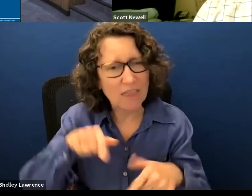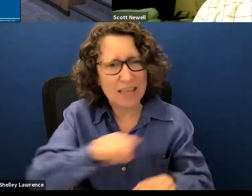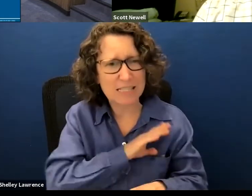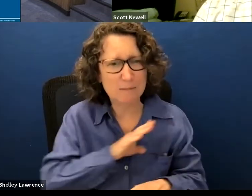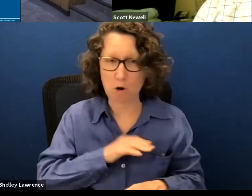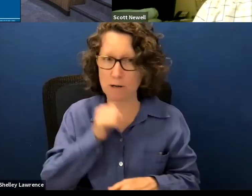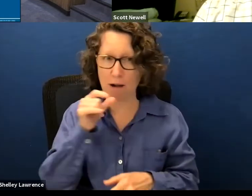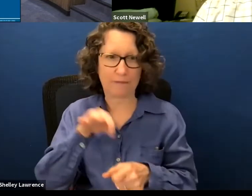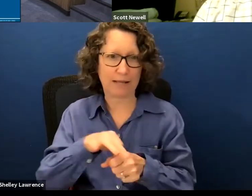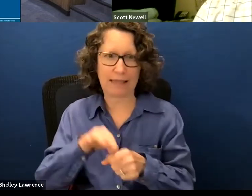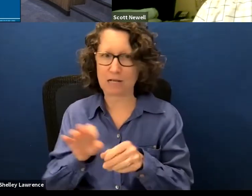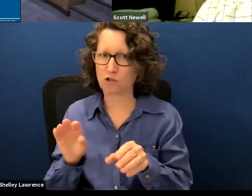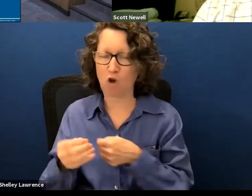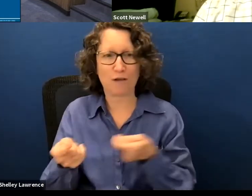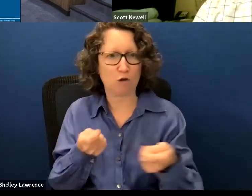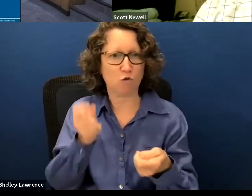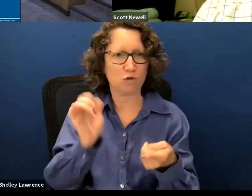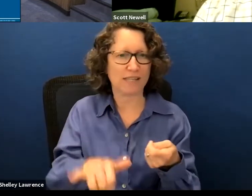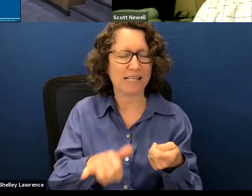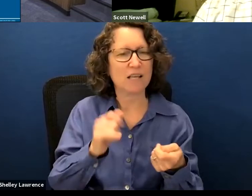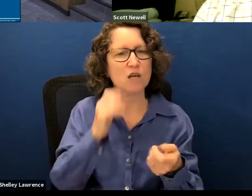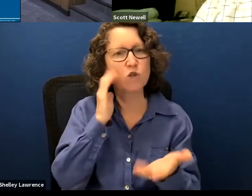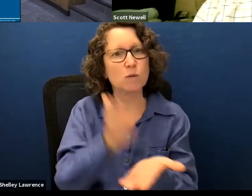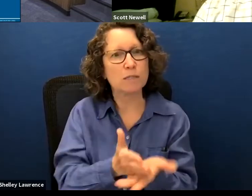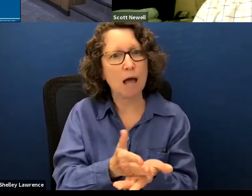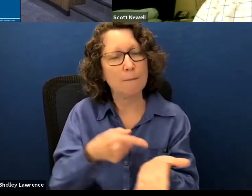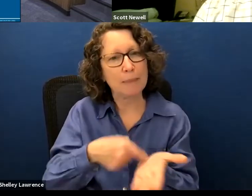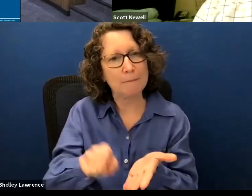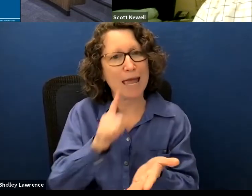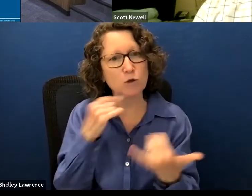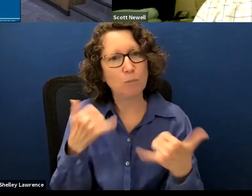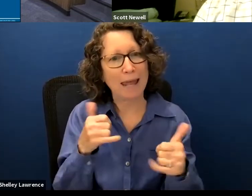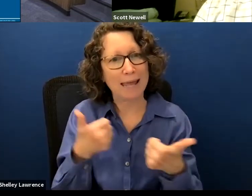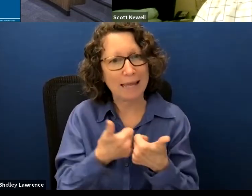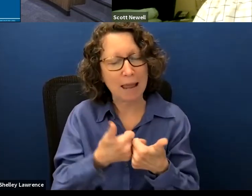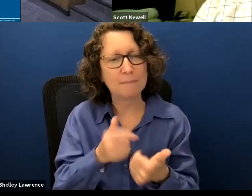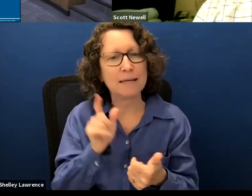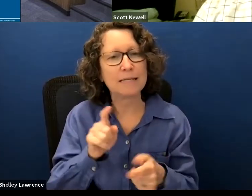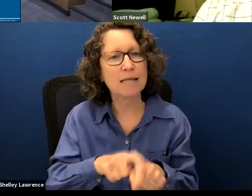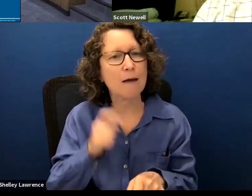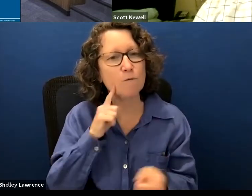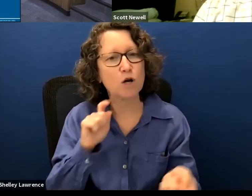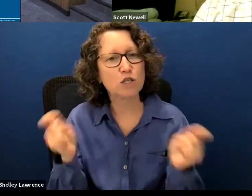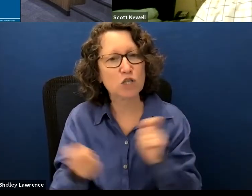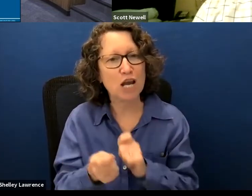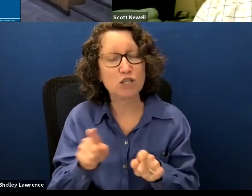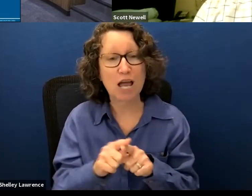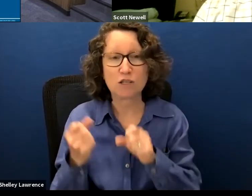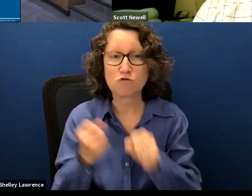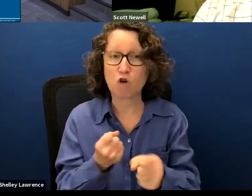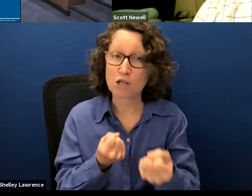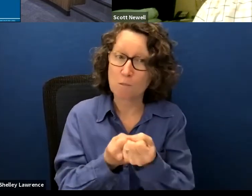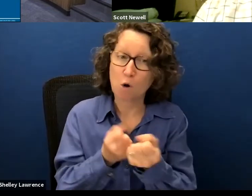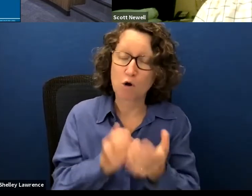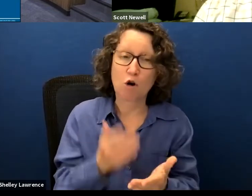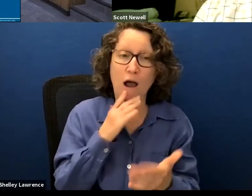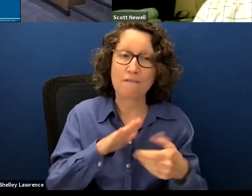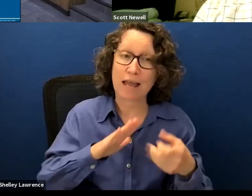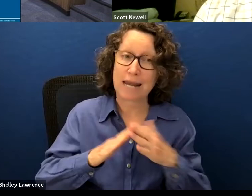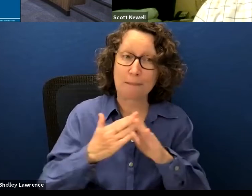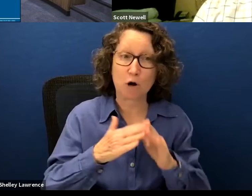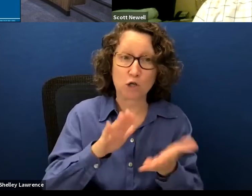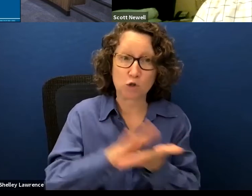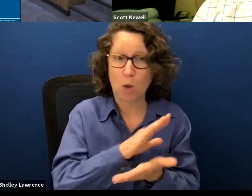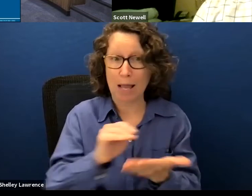not the elections office, controlled this. Stop the pay-to-play game. It's time for change. As a strong supporter of neighborhood schools